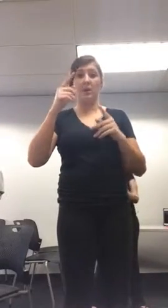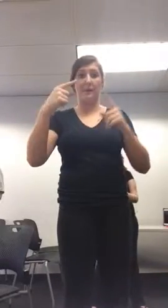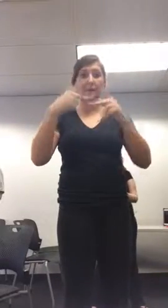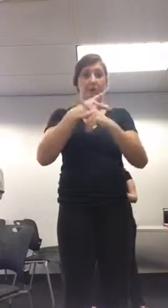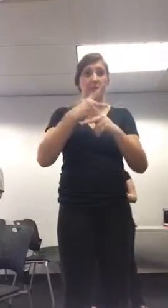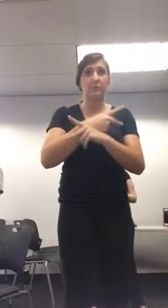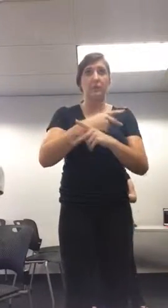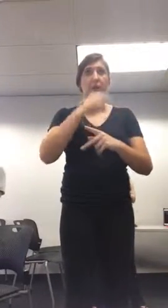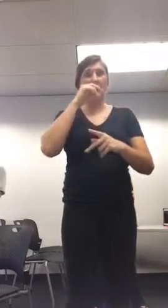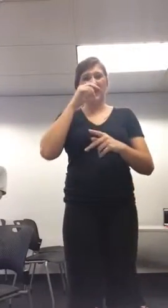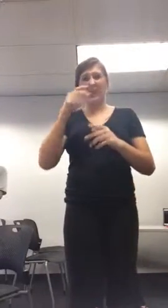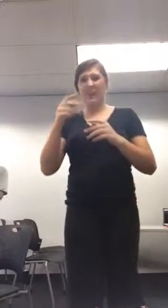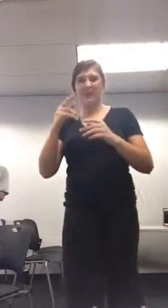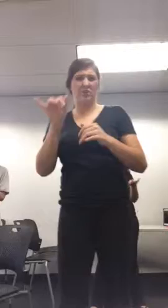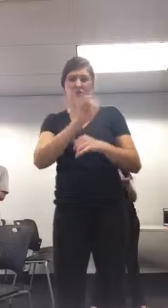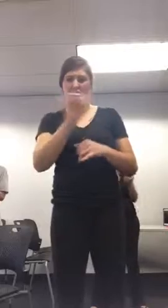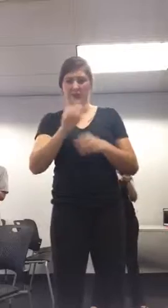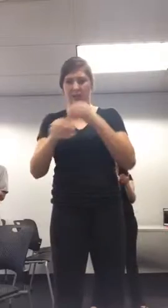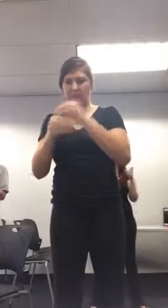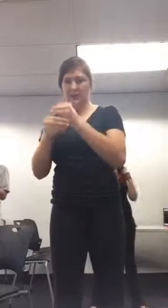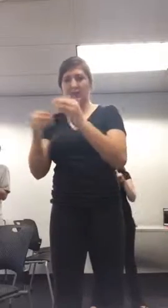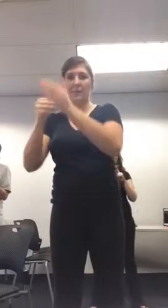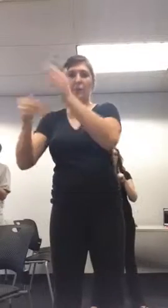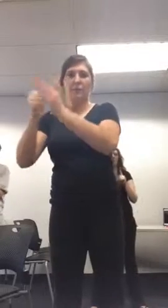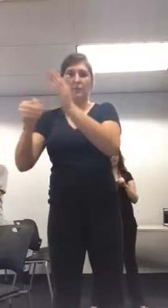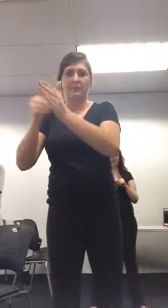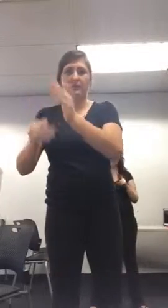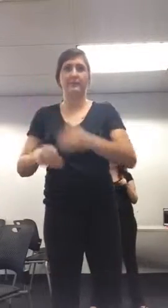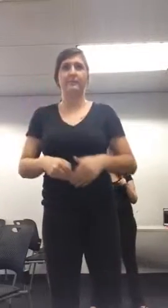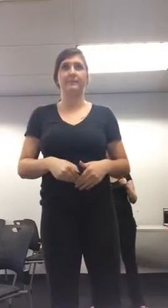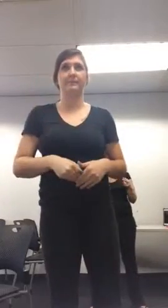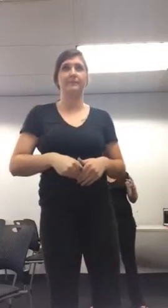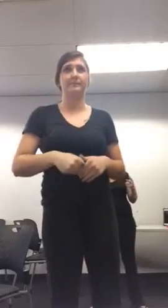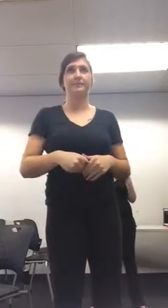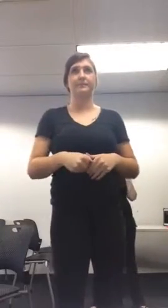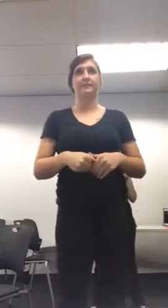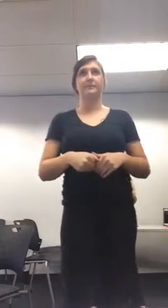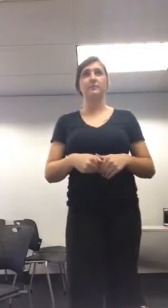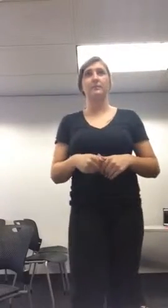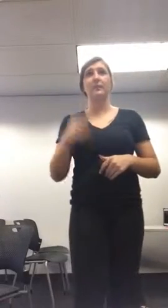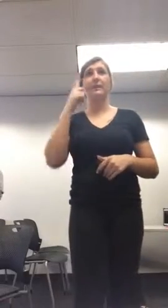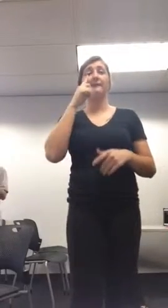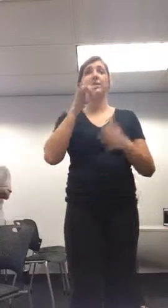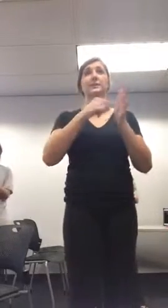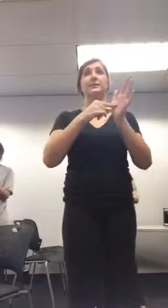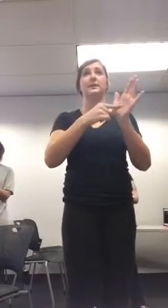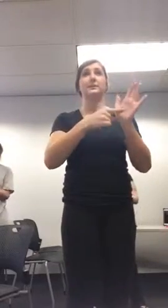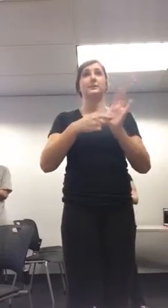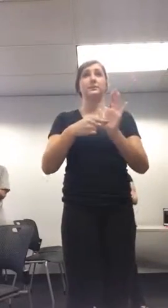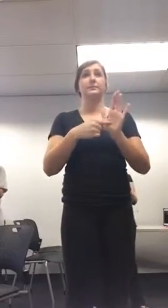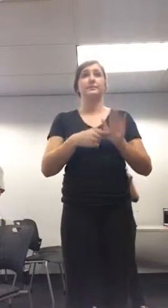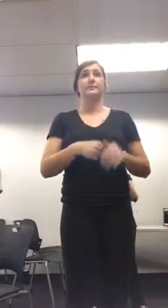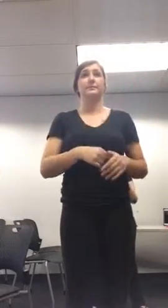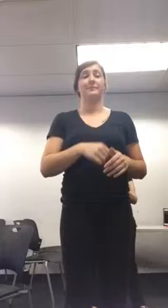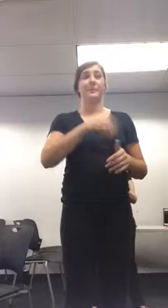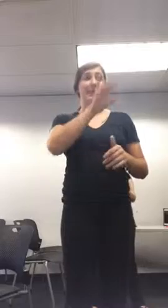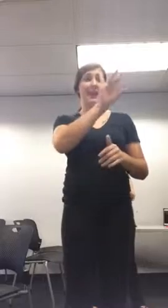For example, in our first visual, we see that 6 times 8 means 8 plus 8 plus